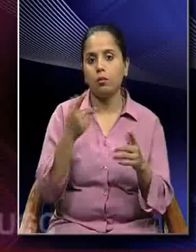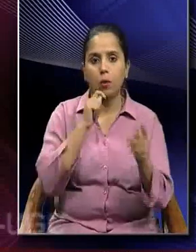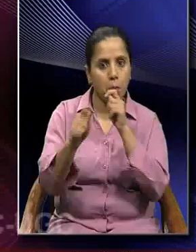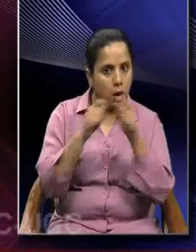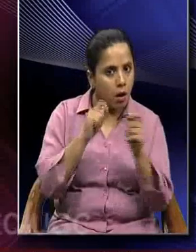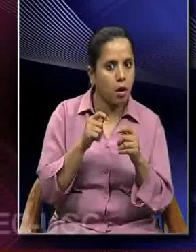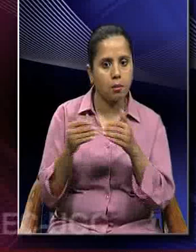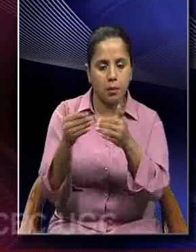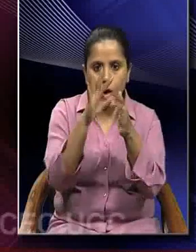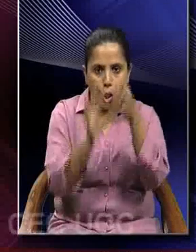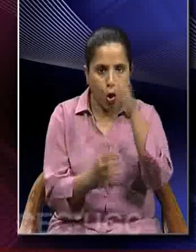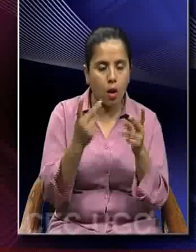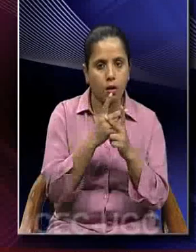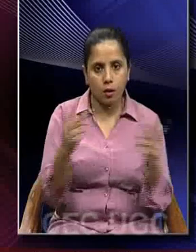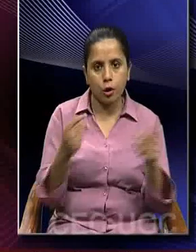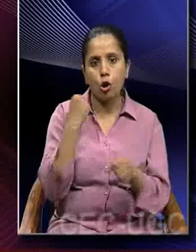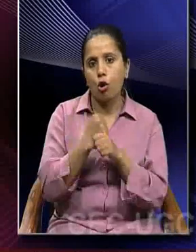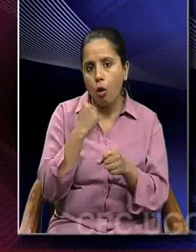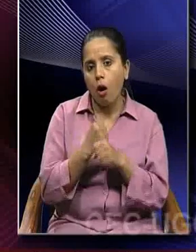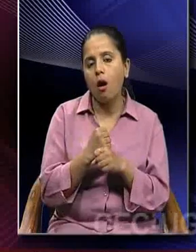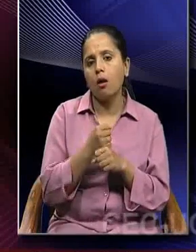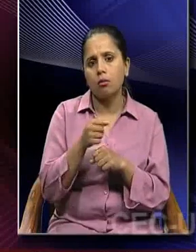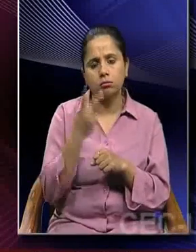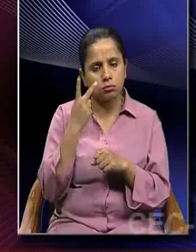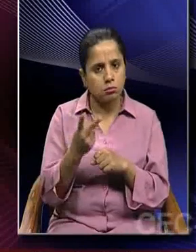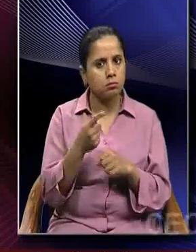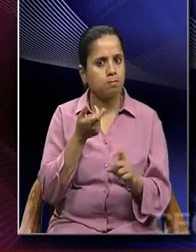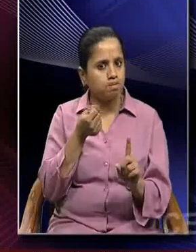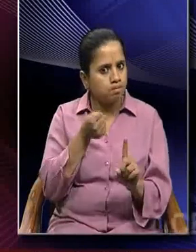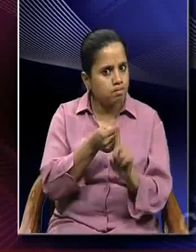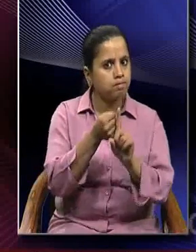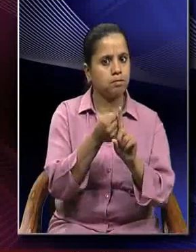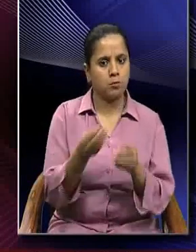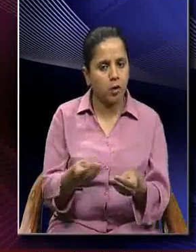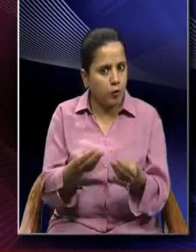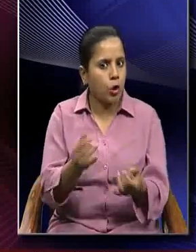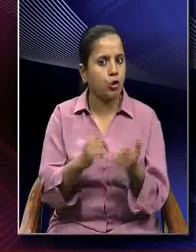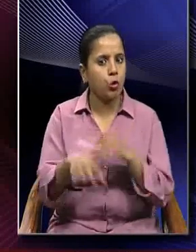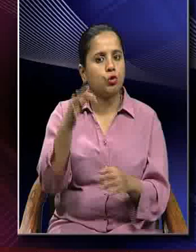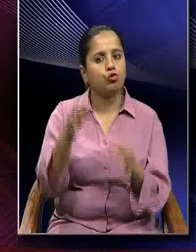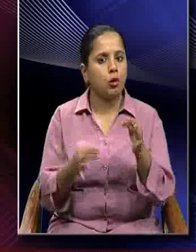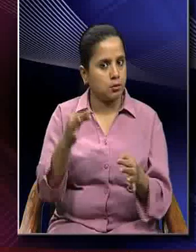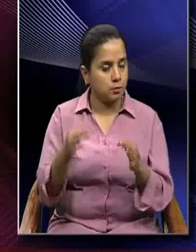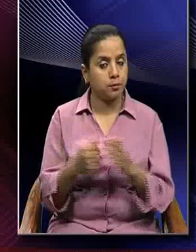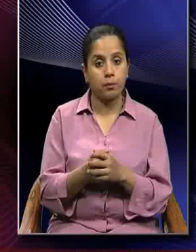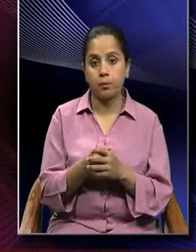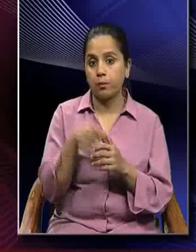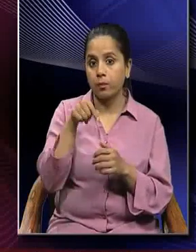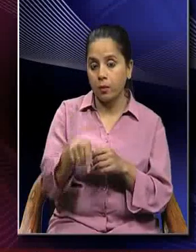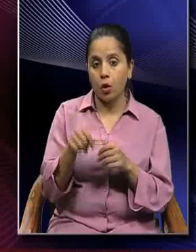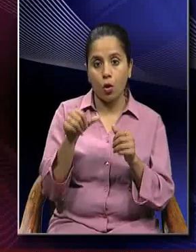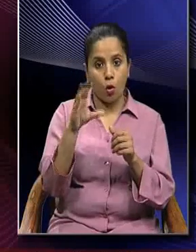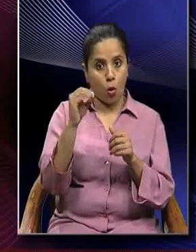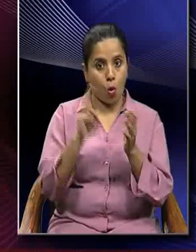meet organizations and government to act and to provide social justice. The ontology